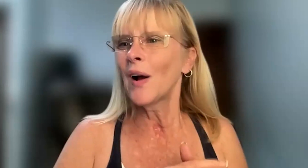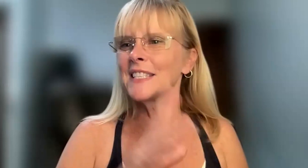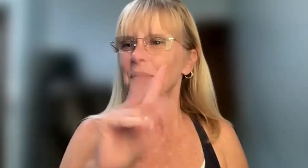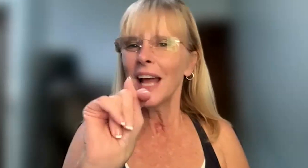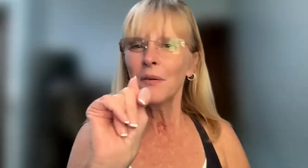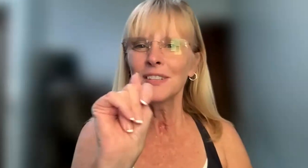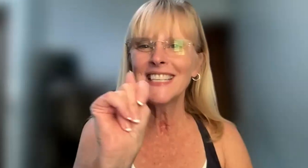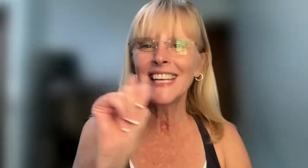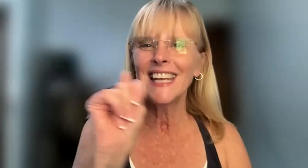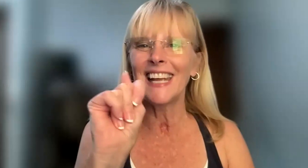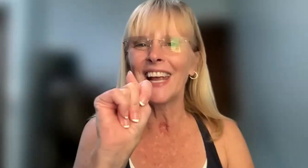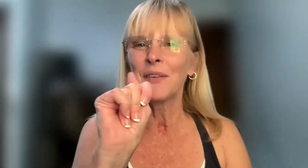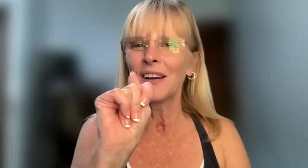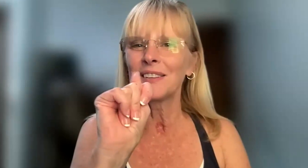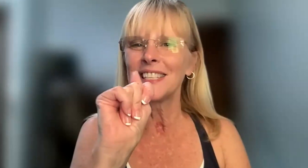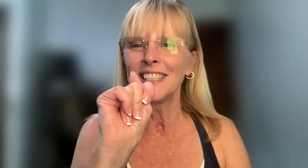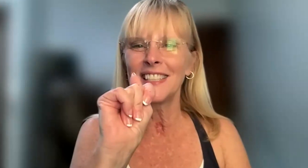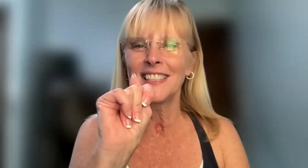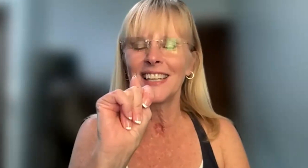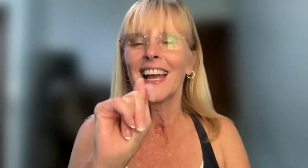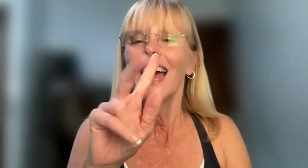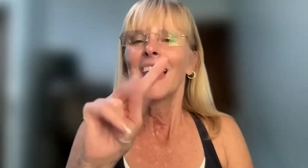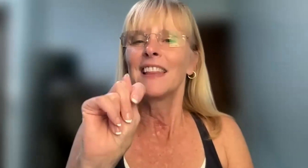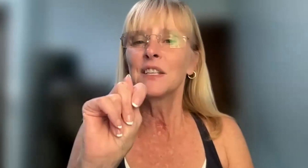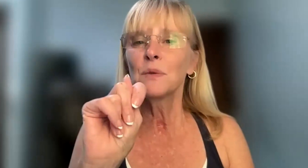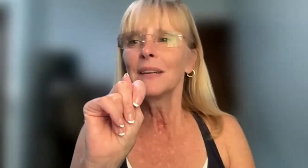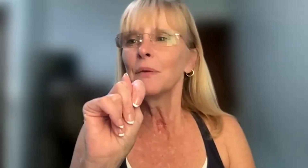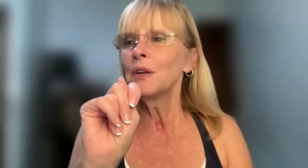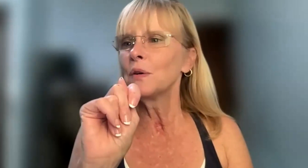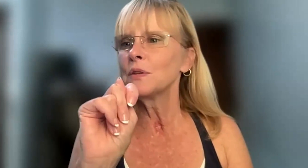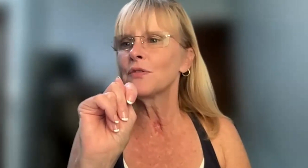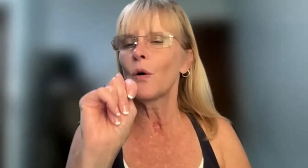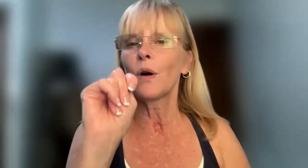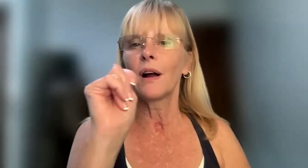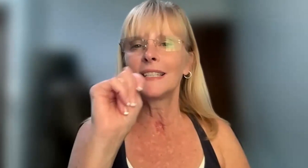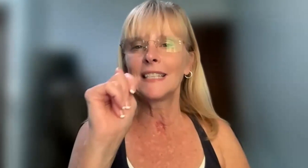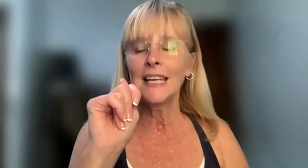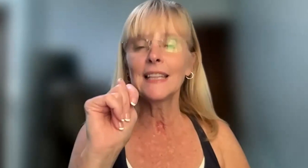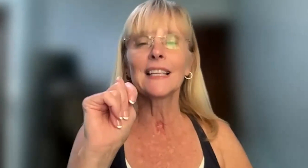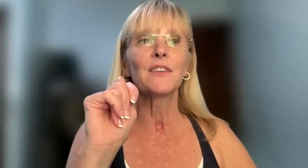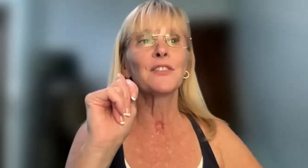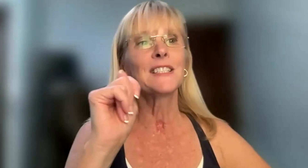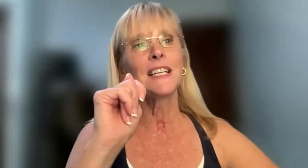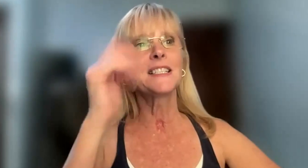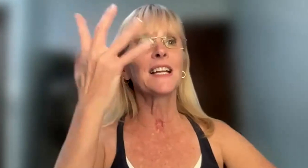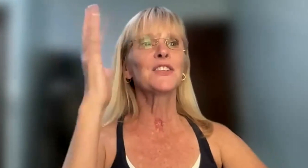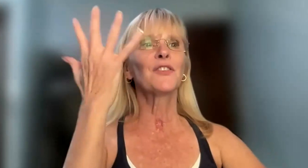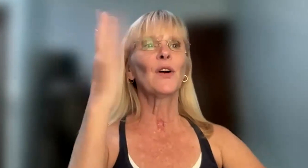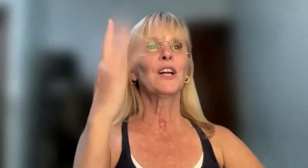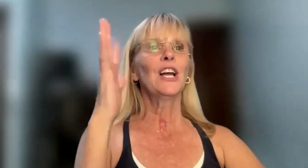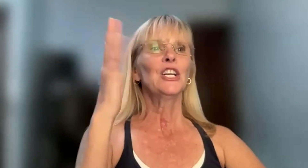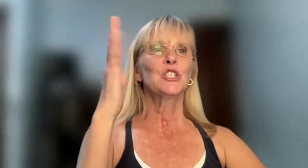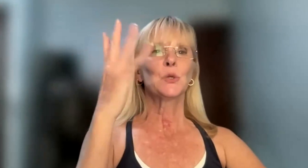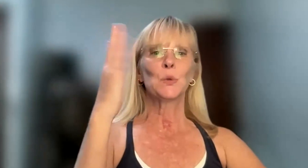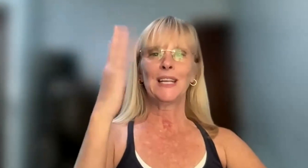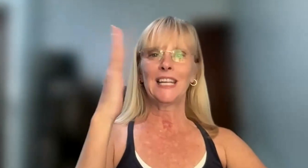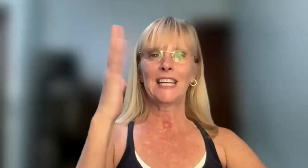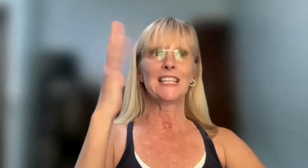so now we're on T. Here we go, T, T, T, T. This one we use for T. The letter for T stands for